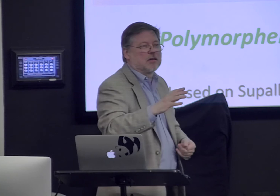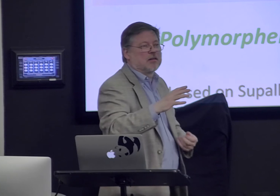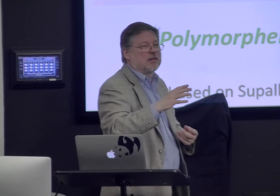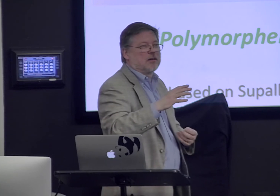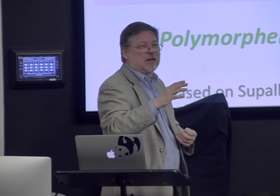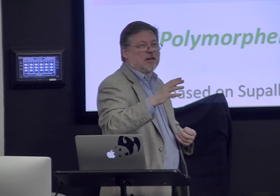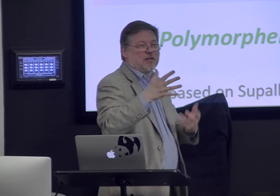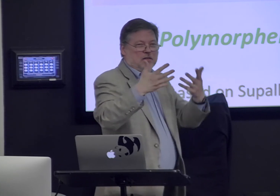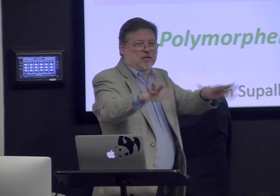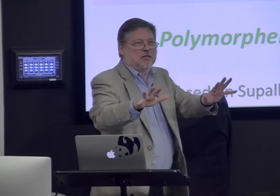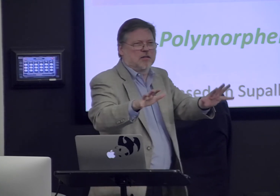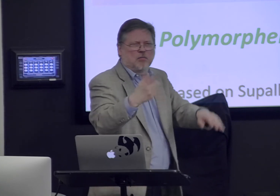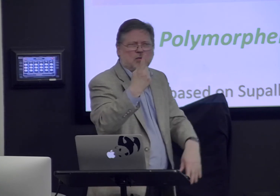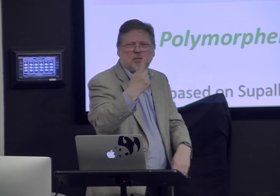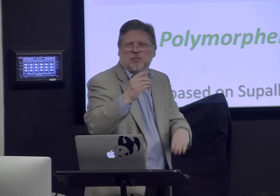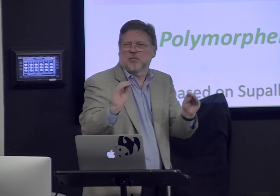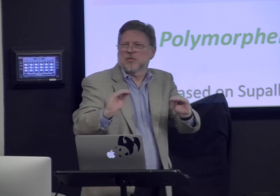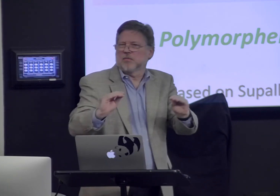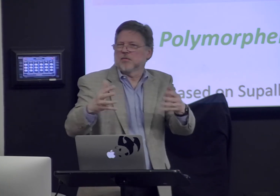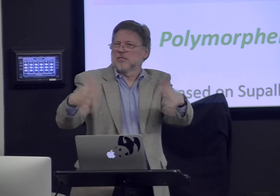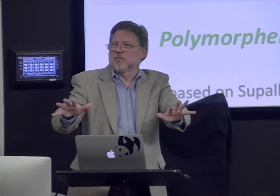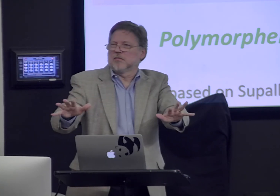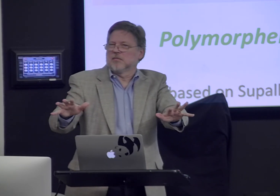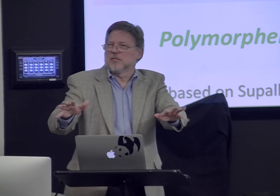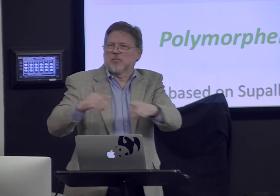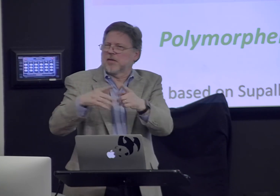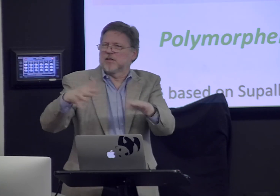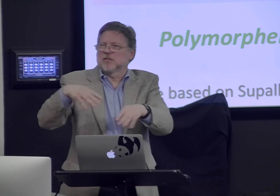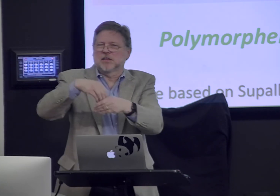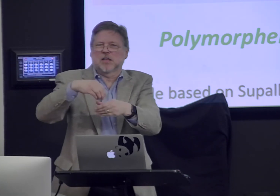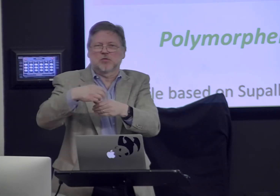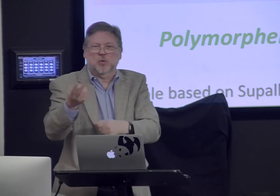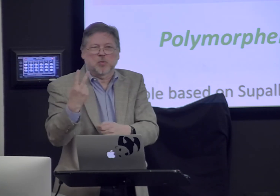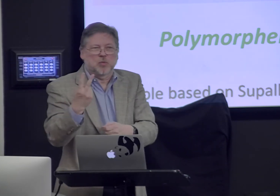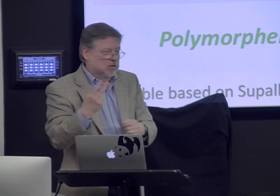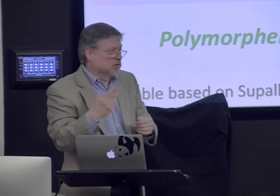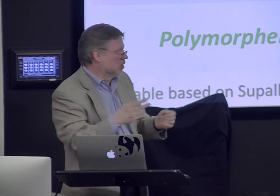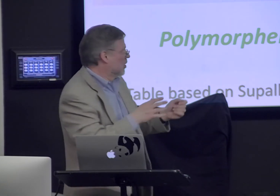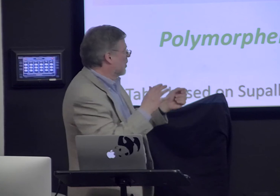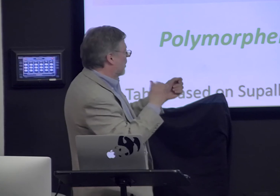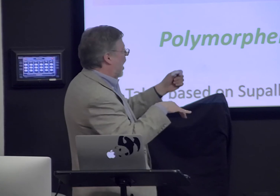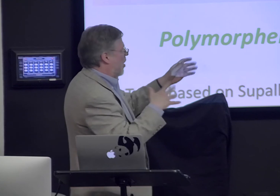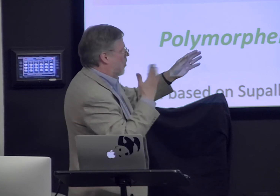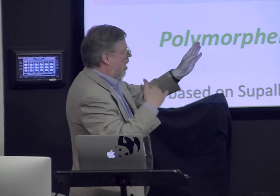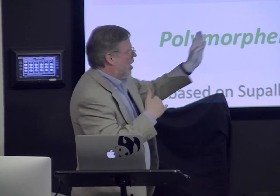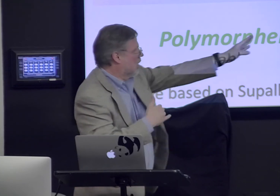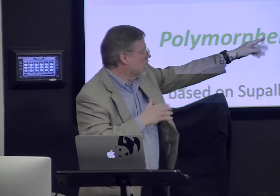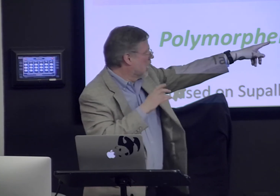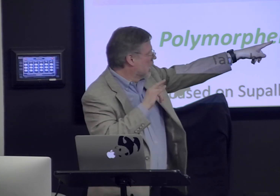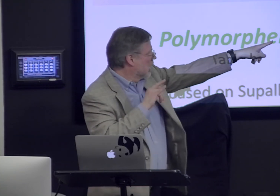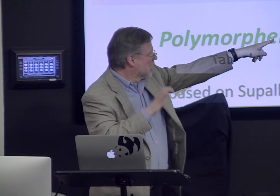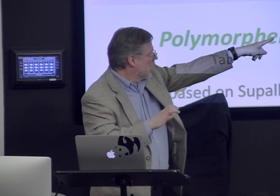and being composed of single syllables. For example, never. I showed you earlier that it's a single movement, but